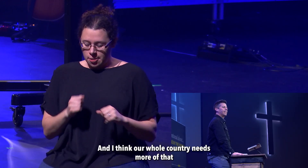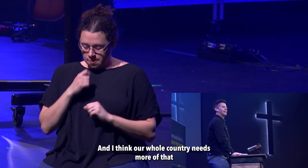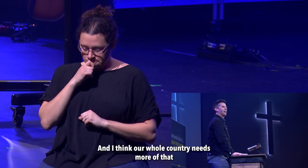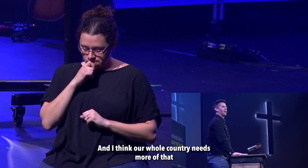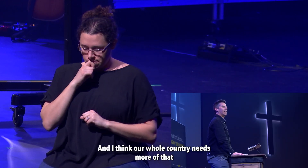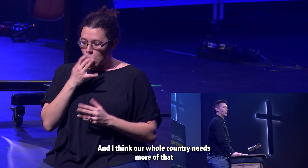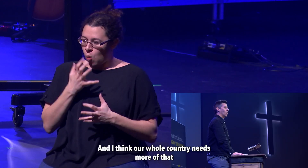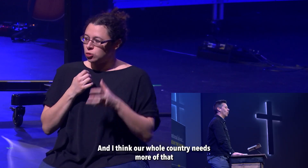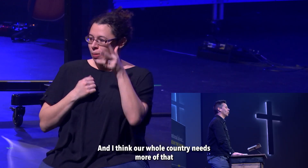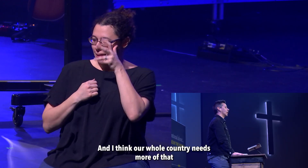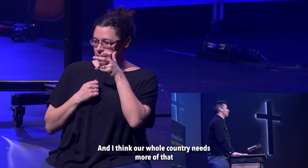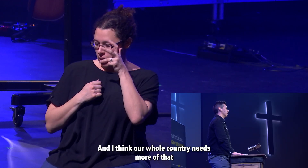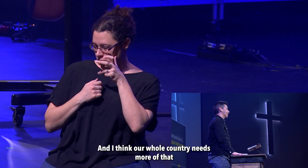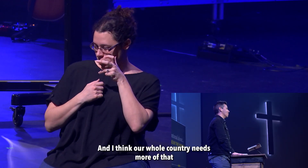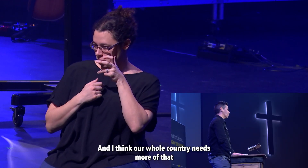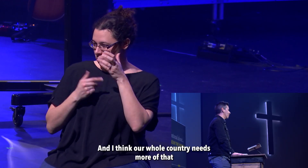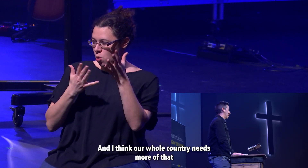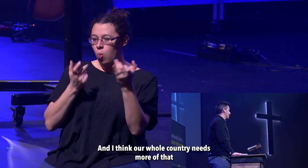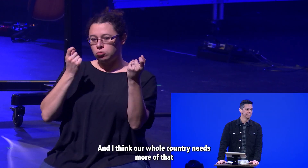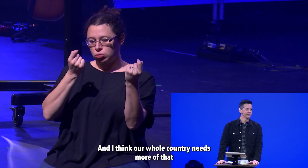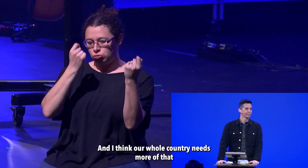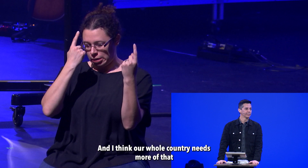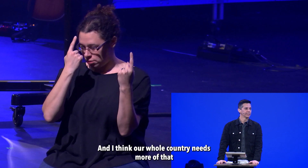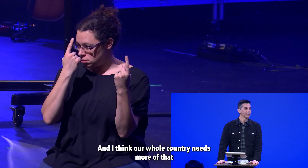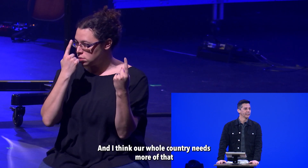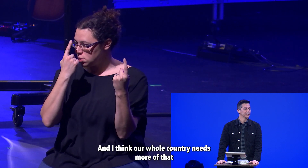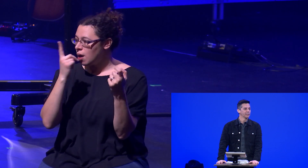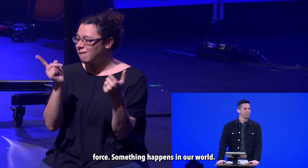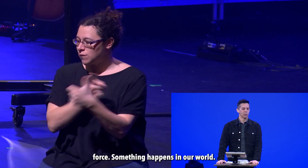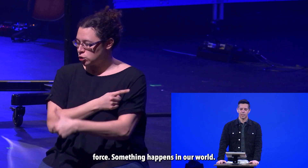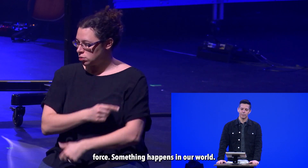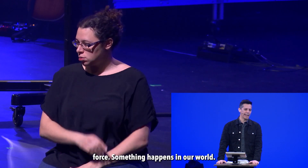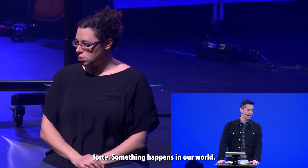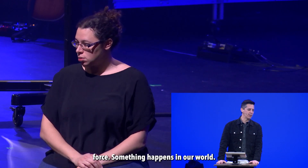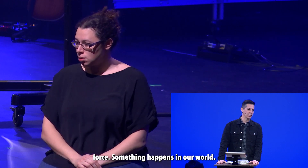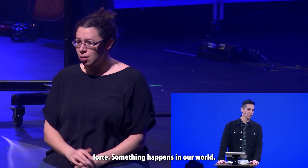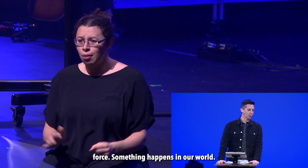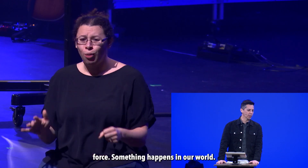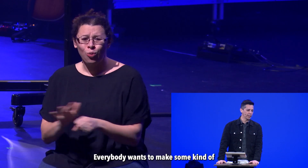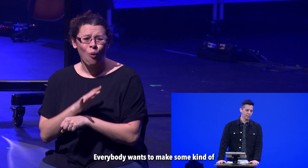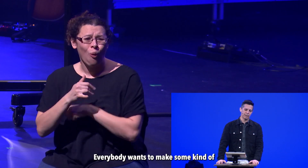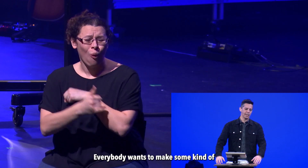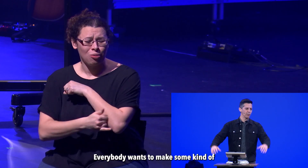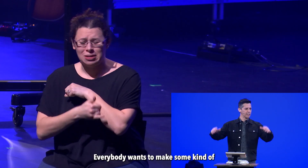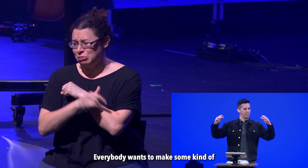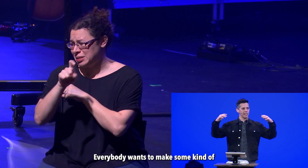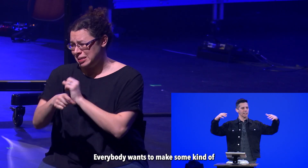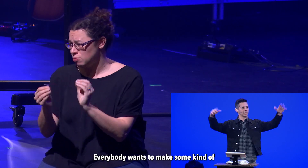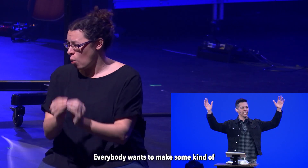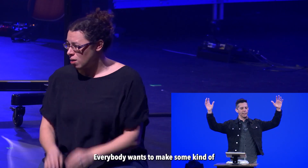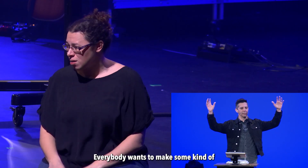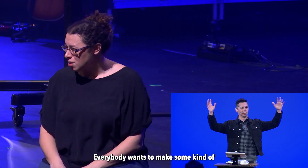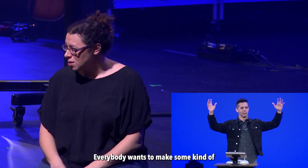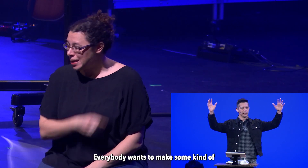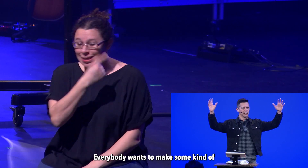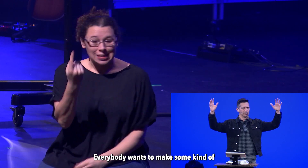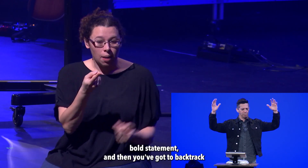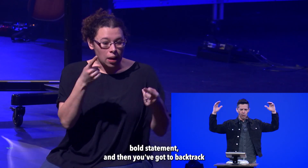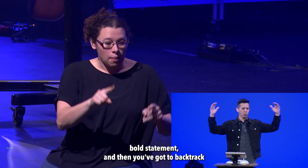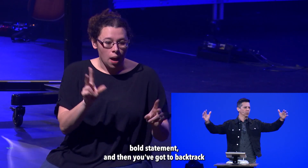And I think our whole country needs more of that. Before something happens in our world, everybody wants to make some kind